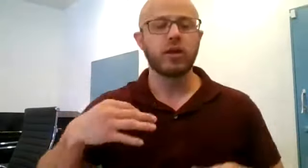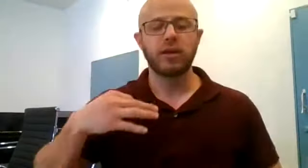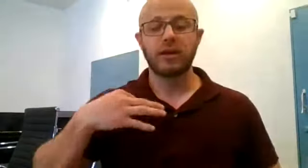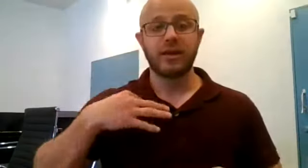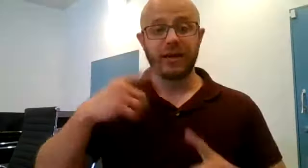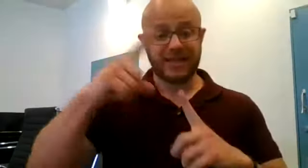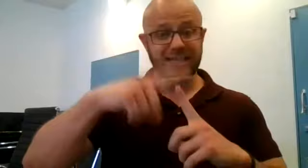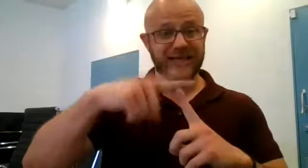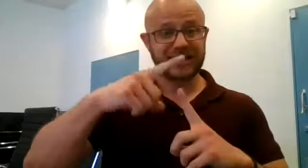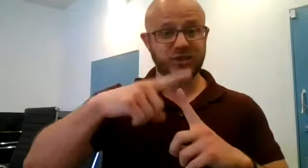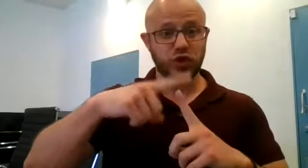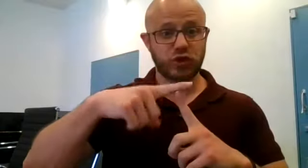T-shirt, you can do